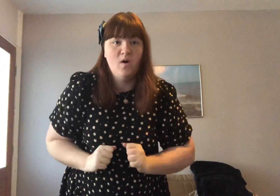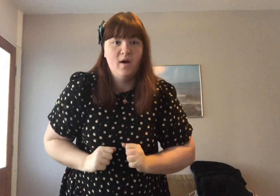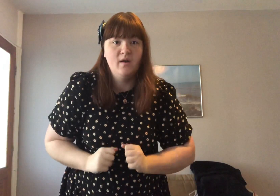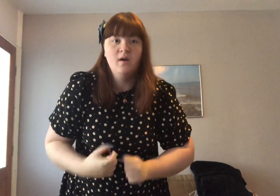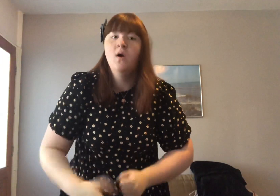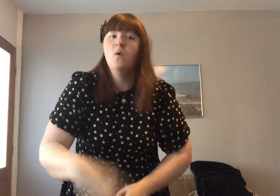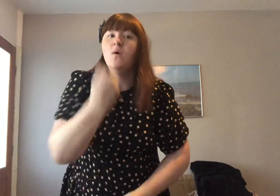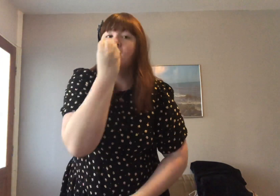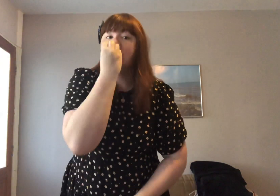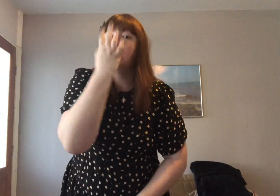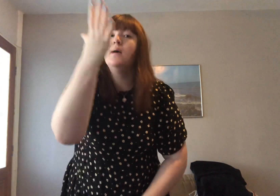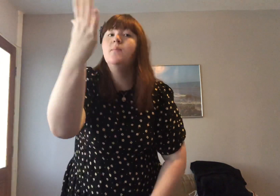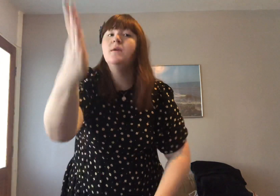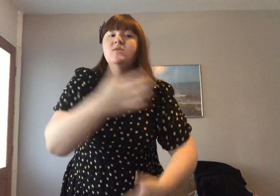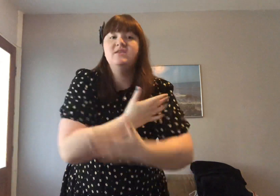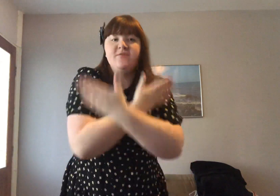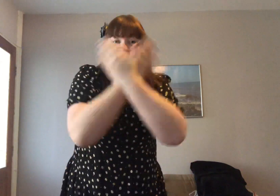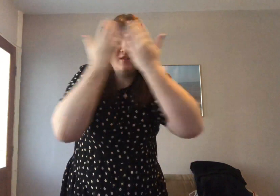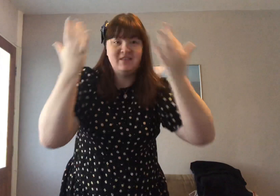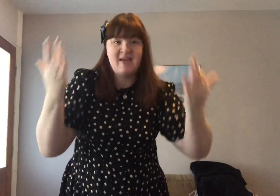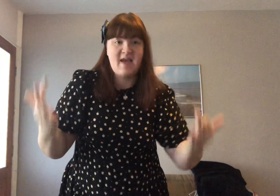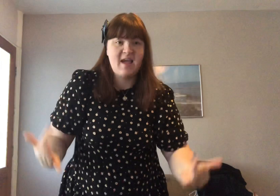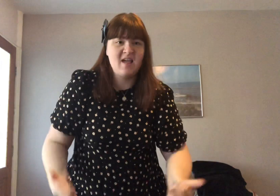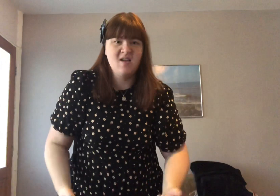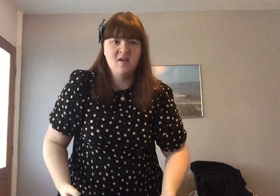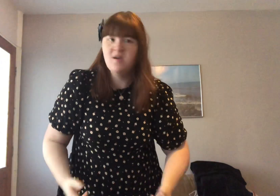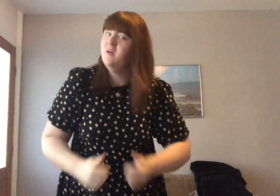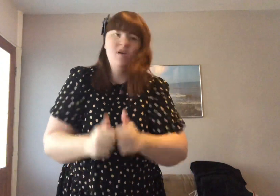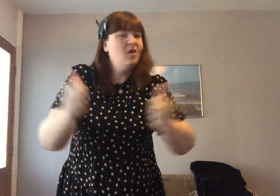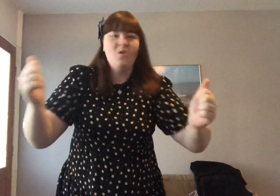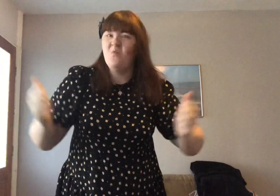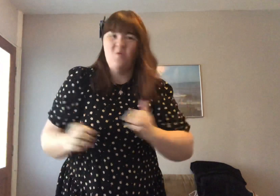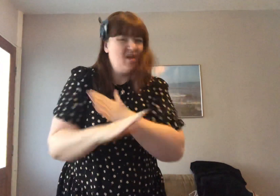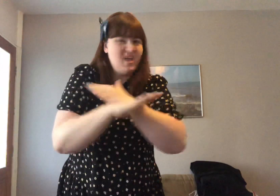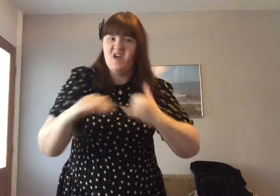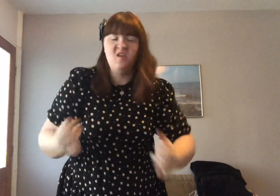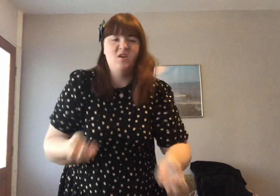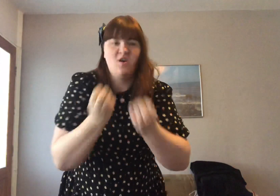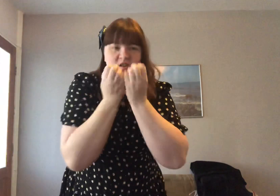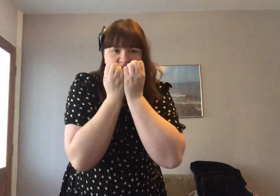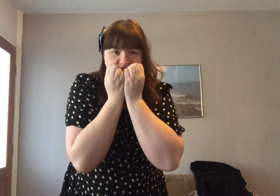one. What a beautiful day. We're not